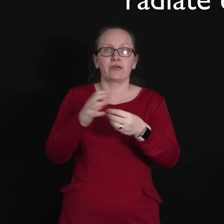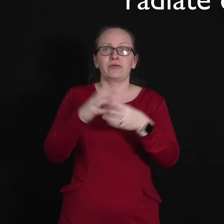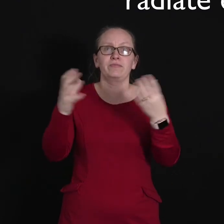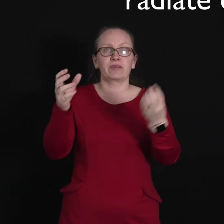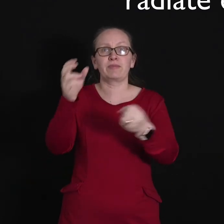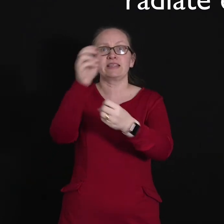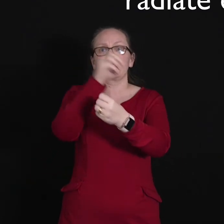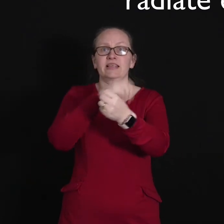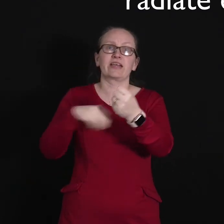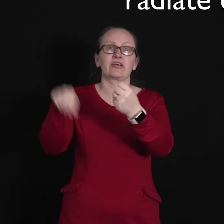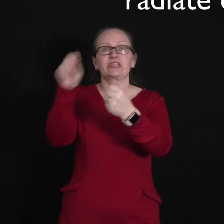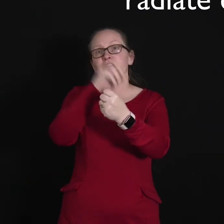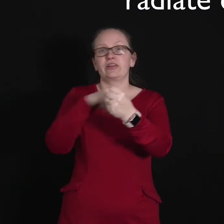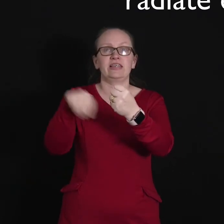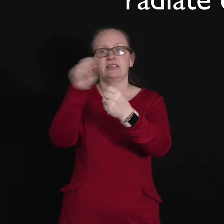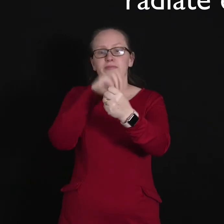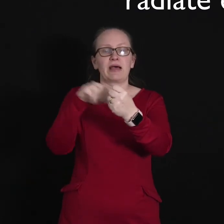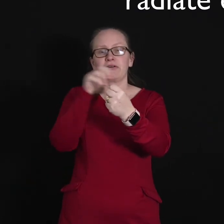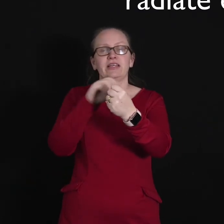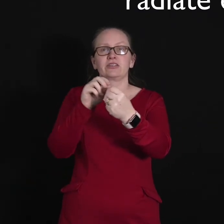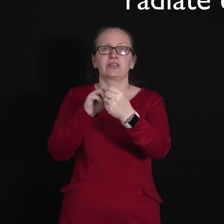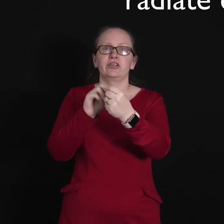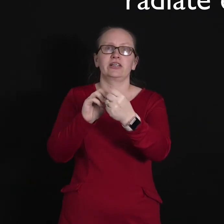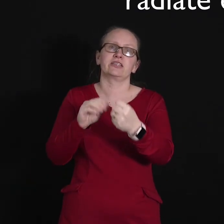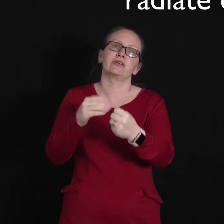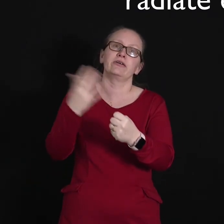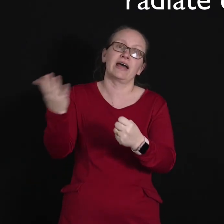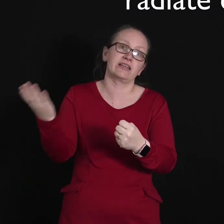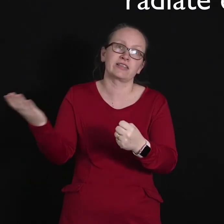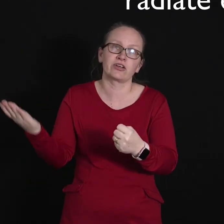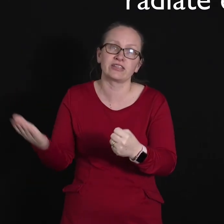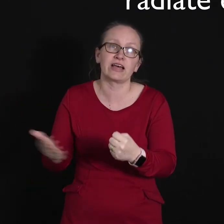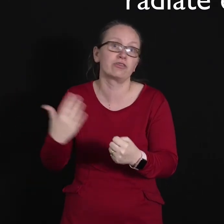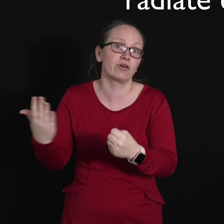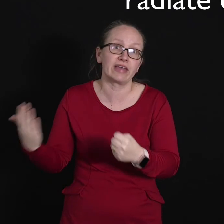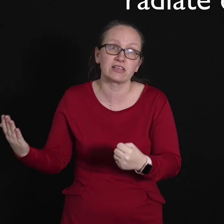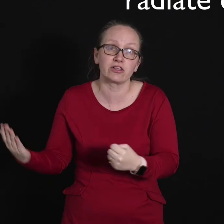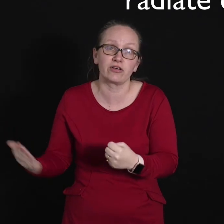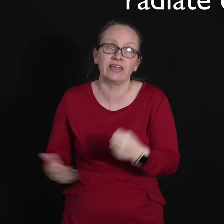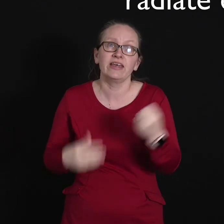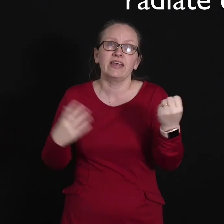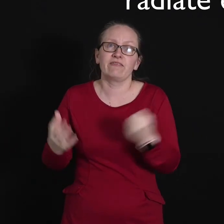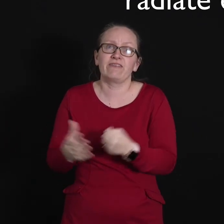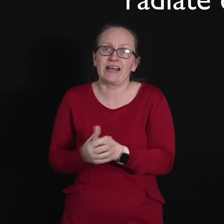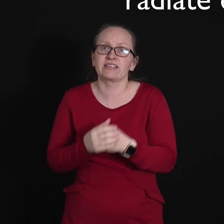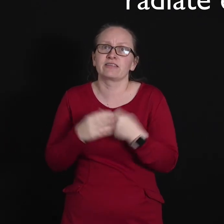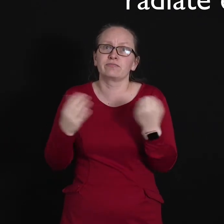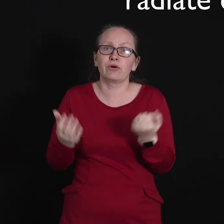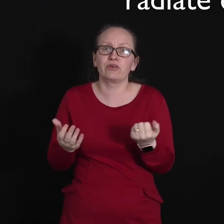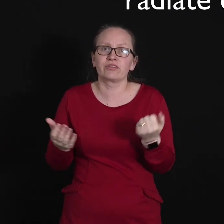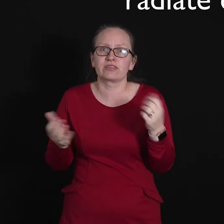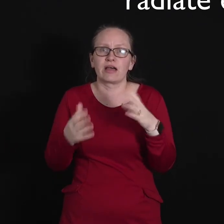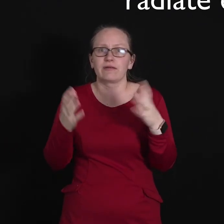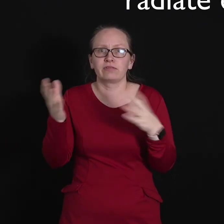so basically they're going to slowly spiral into the nucleus, or as it turns out, not that slowly. In fact,